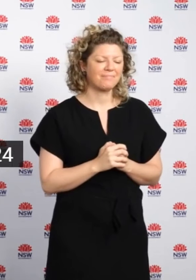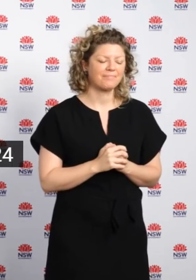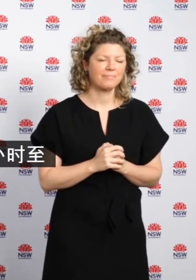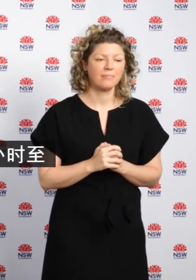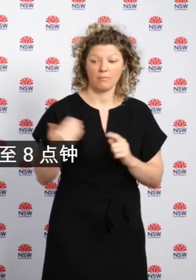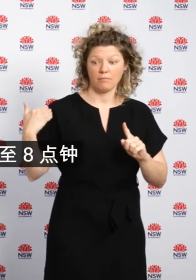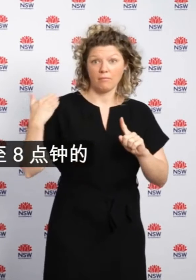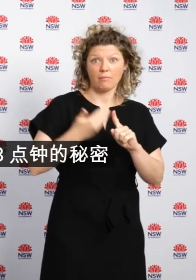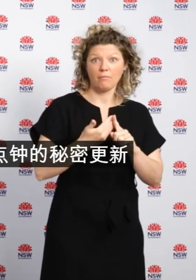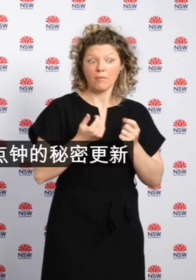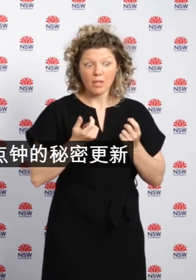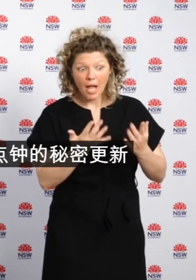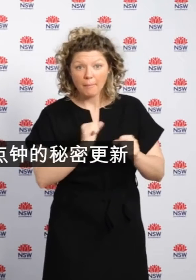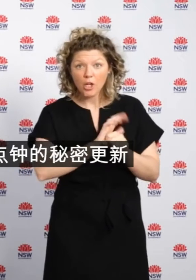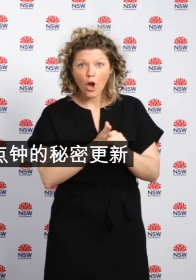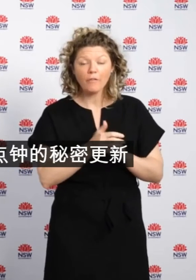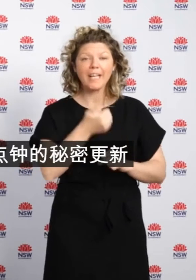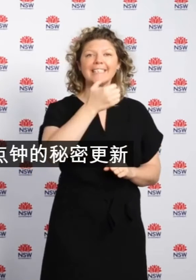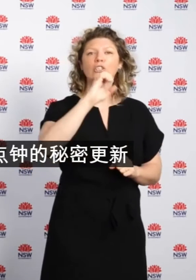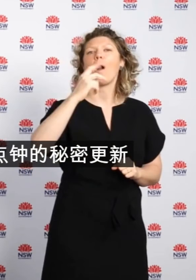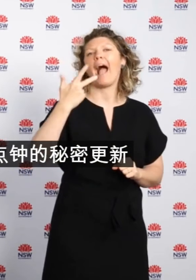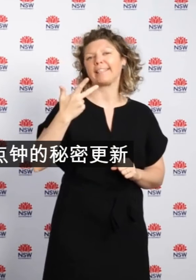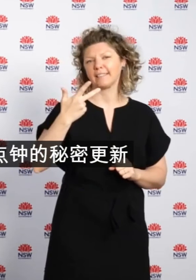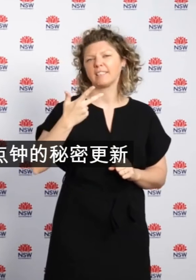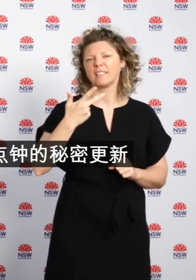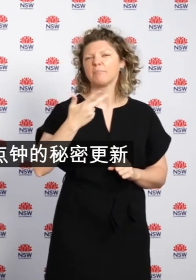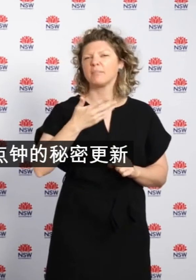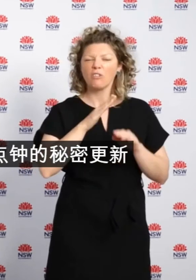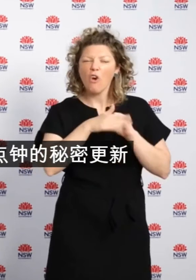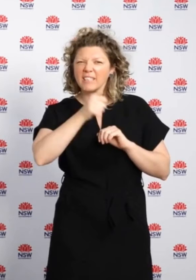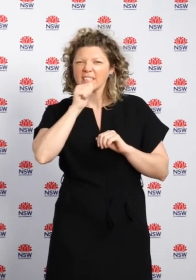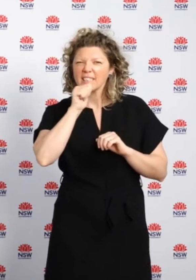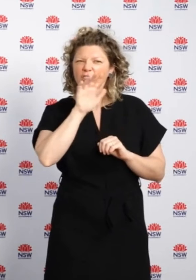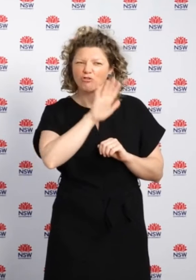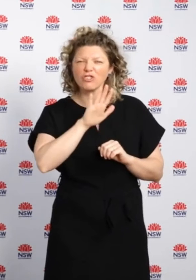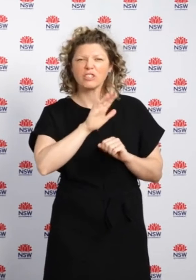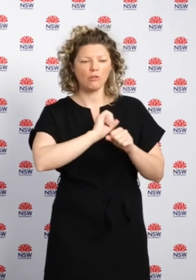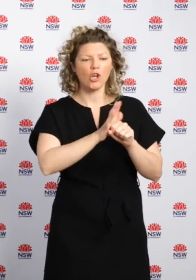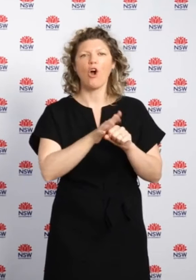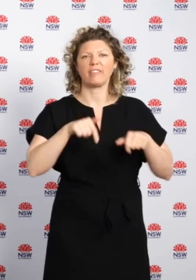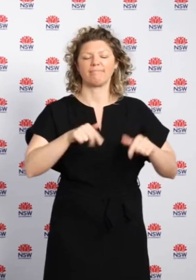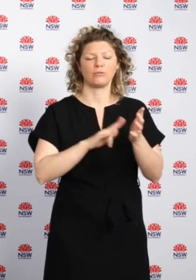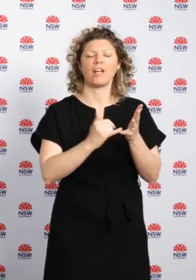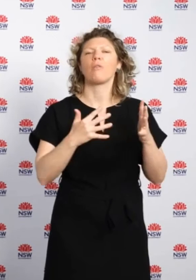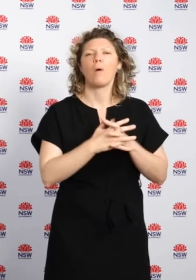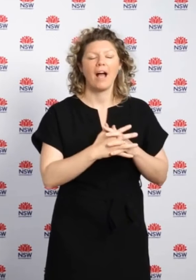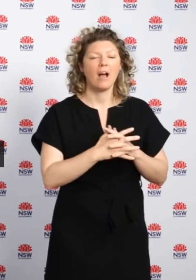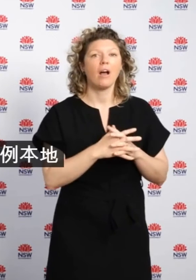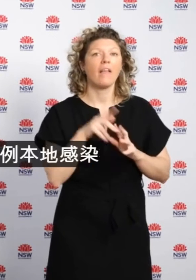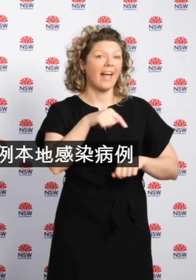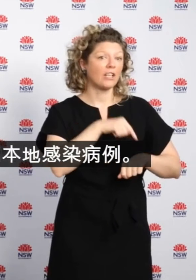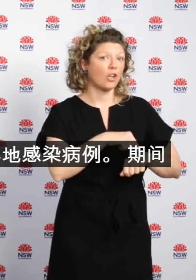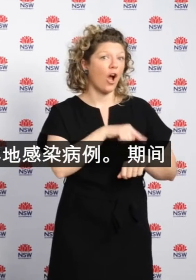In the 24 hours to 8 o'clock last night, 608 locally acquired cases were reported in New South Wales. In the same period,